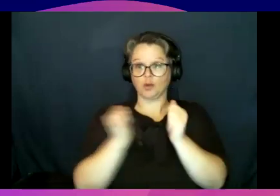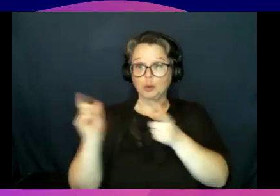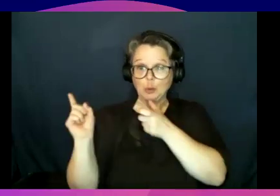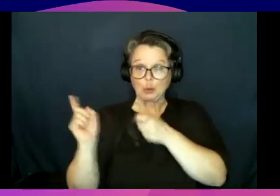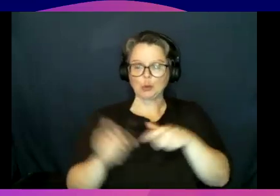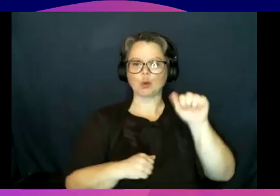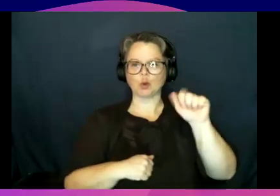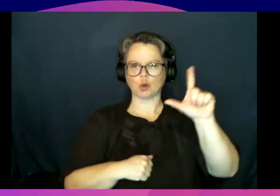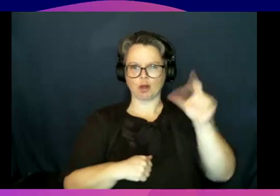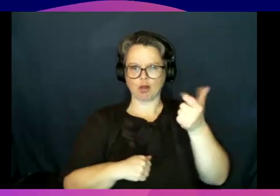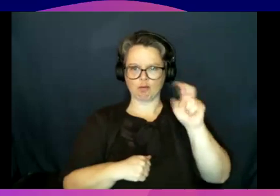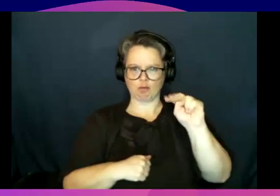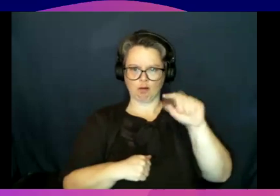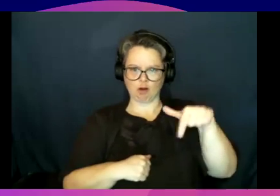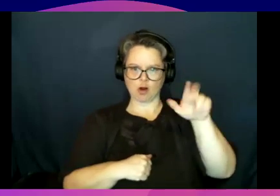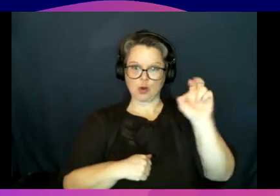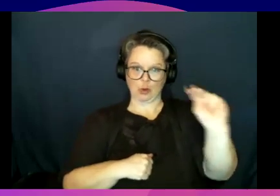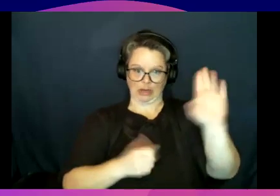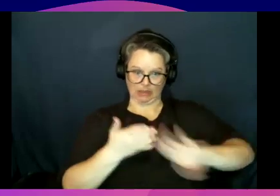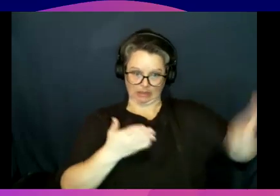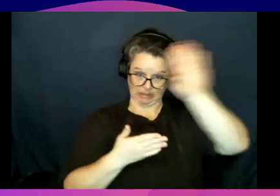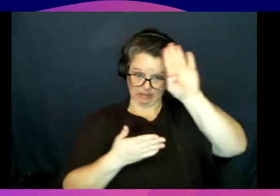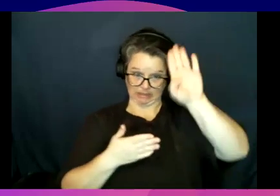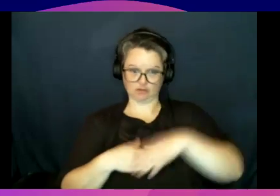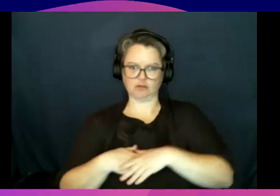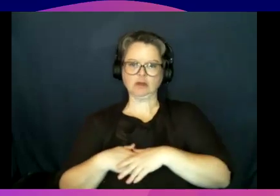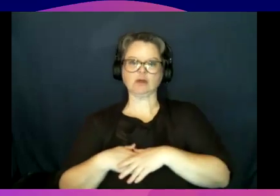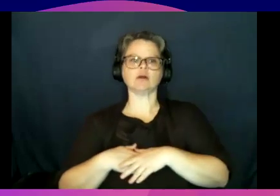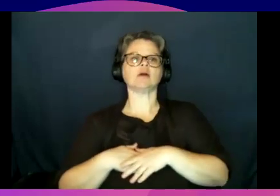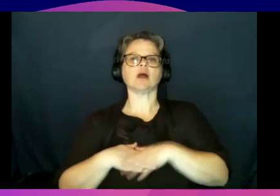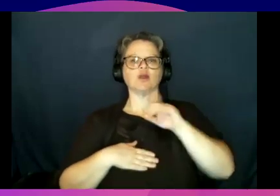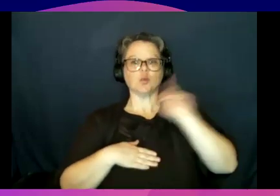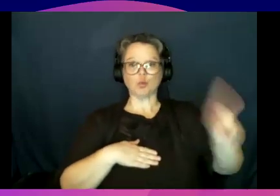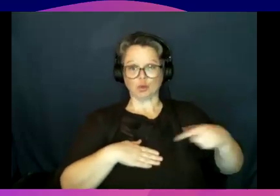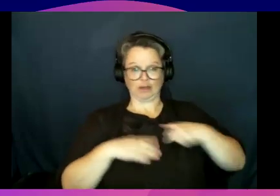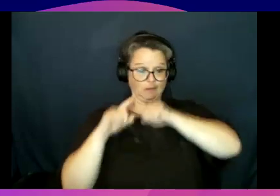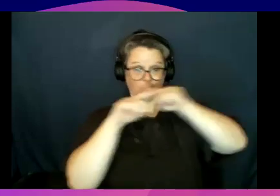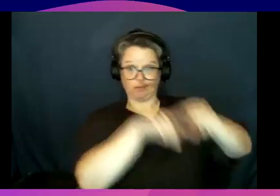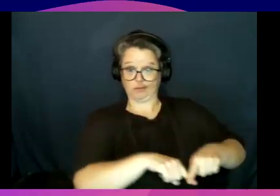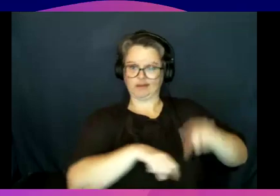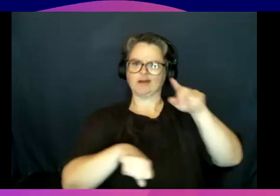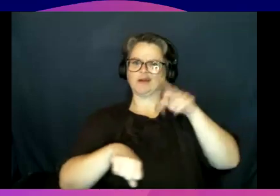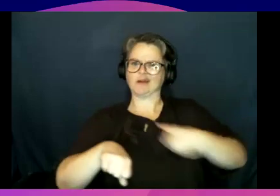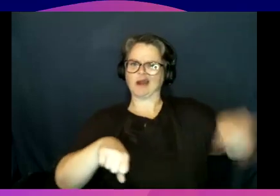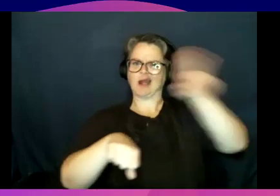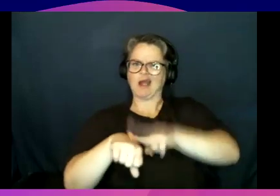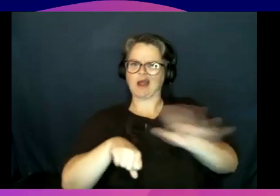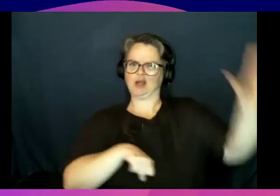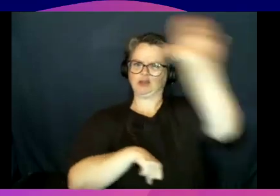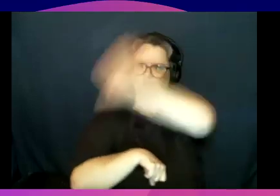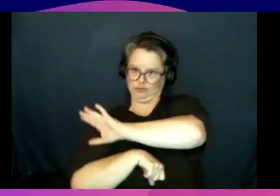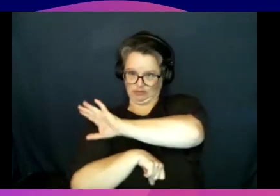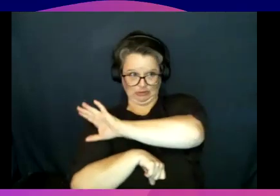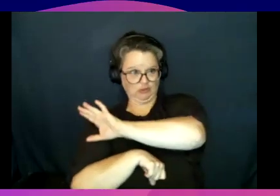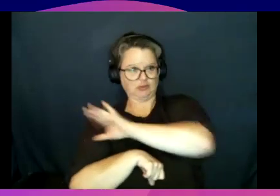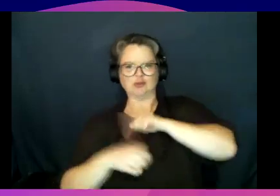on a national online survey on vicarious resilience and worker well-being for victim-serving agencies.